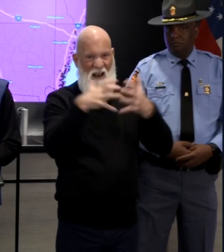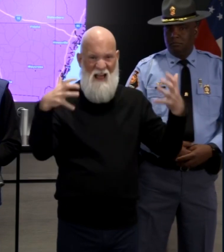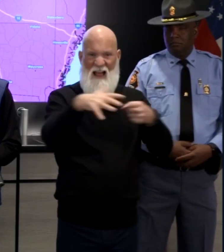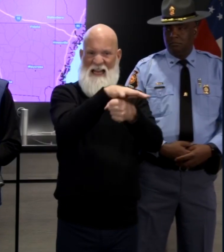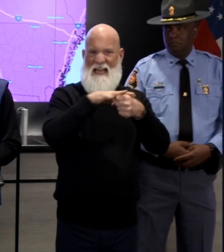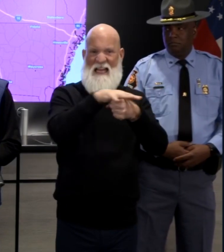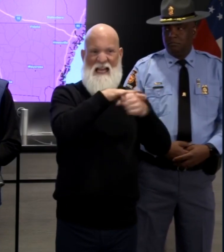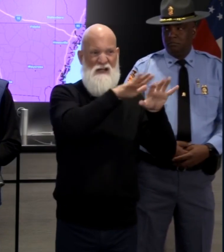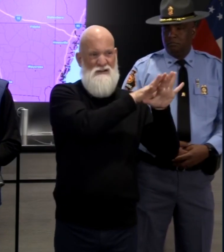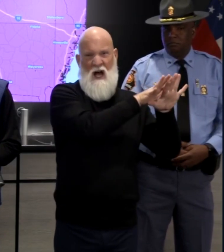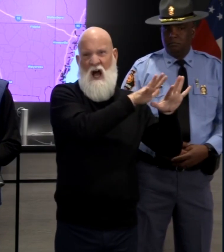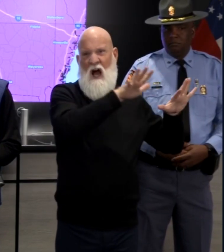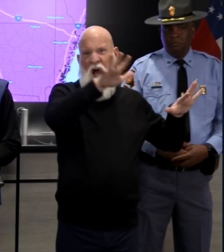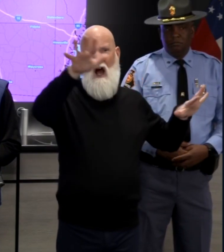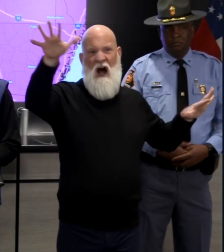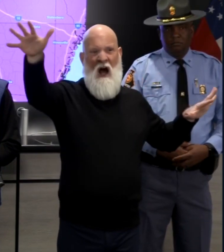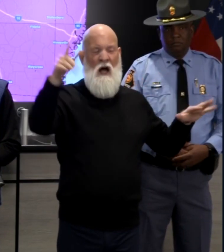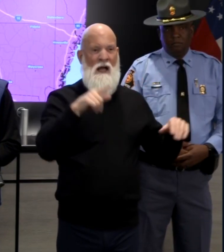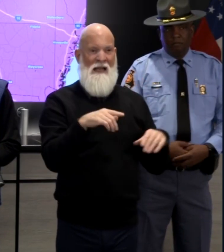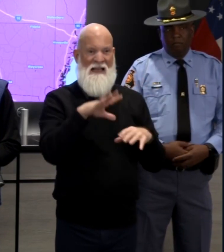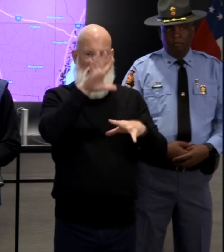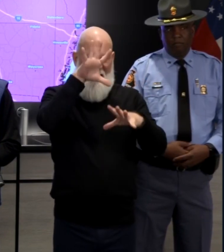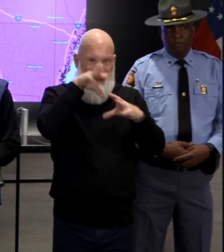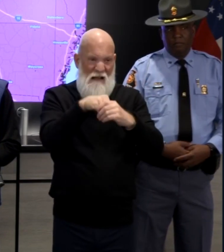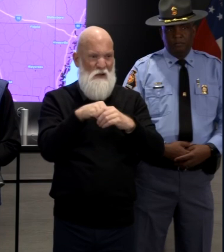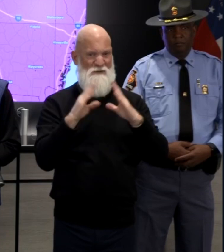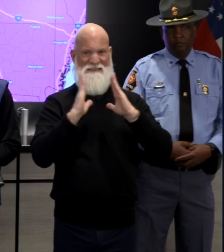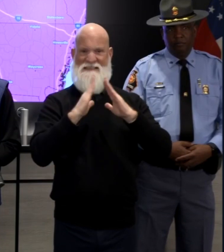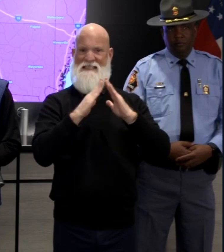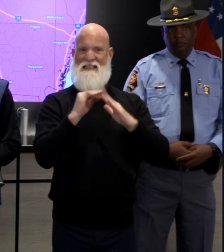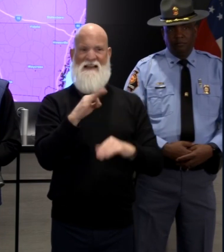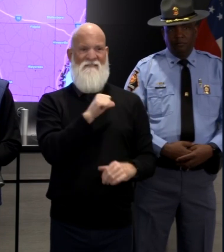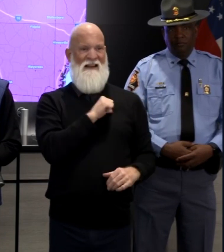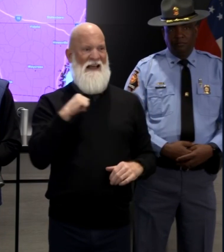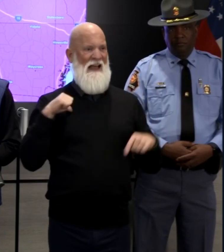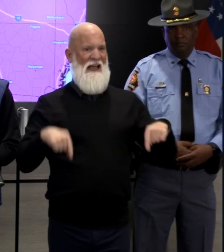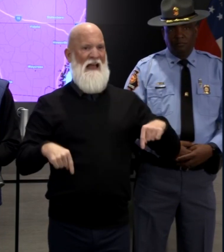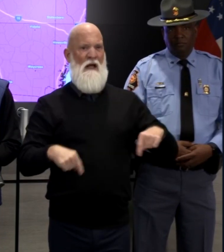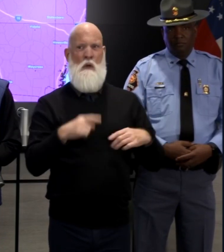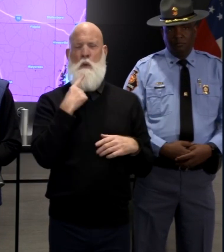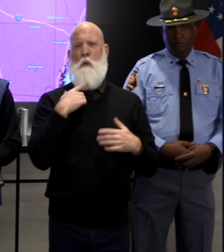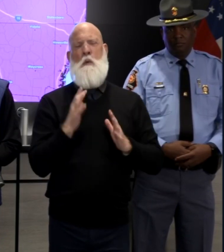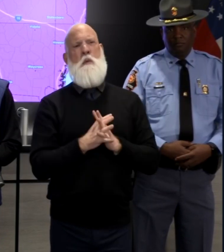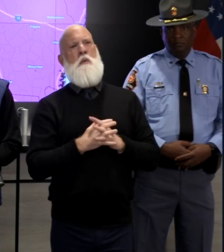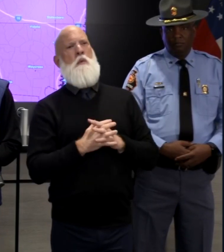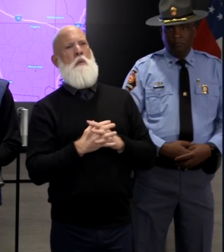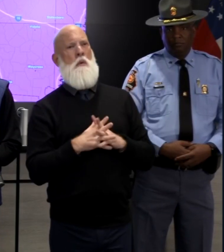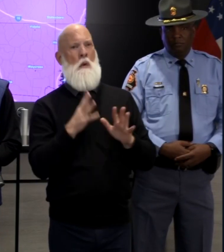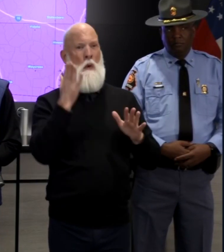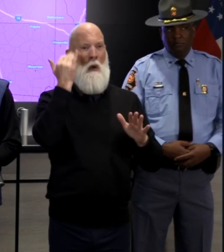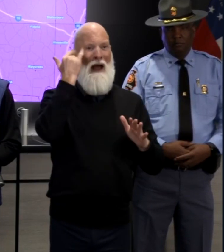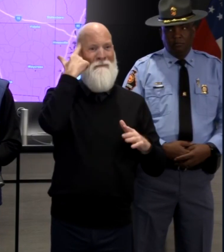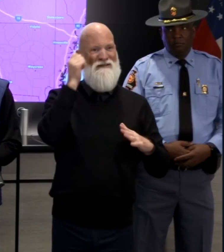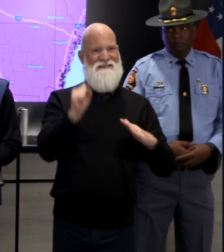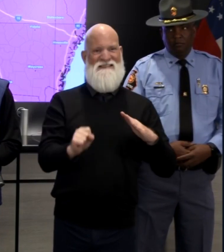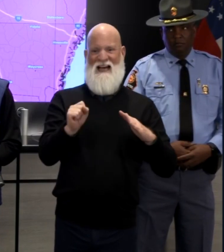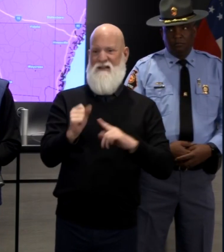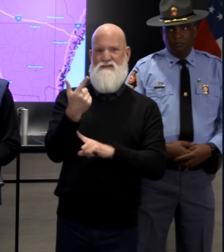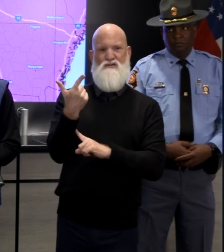and south are just not prepared like people are in the metro Atlanta and up in the northern part of the state. So